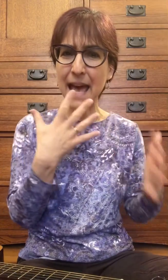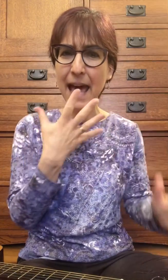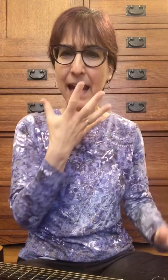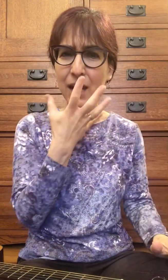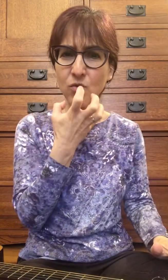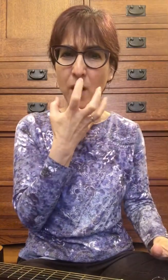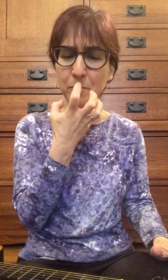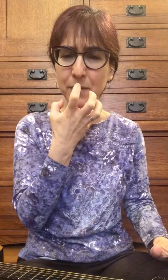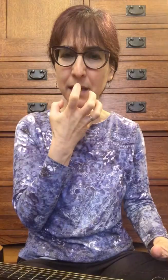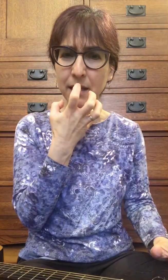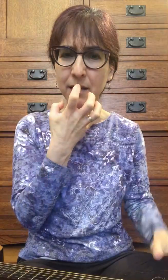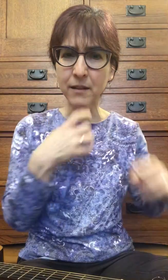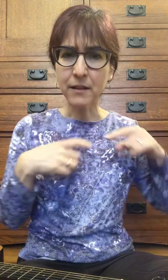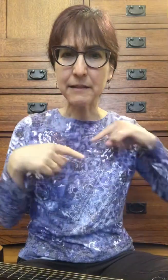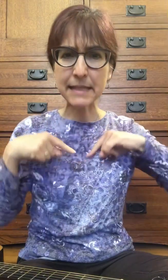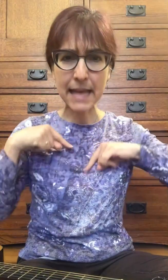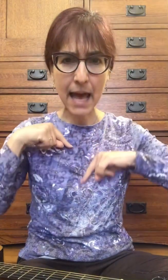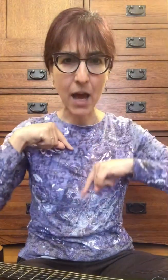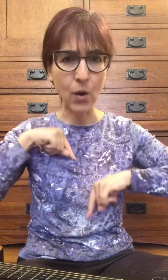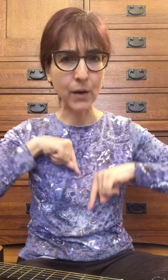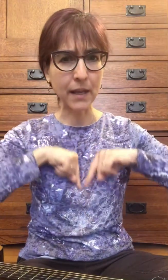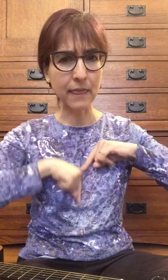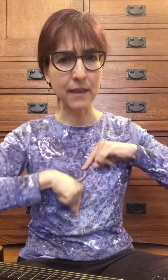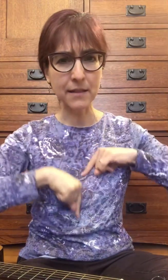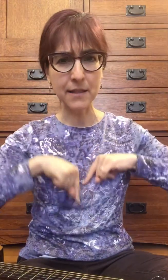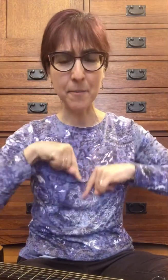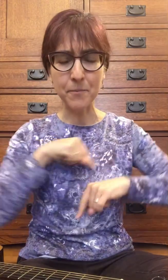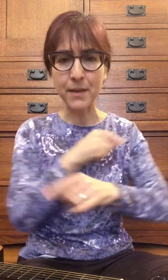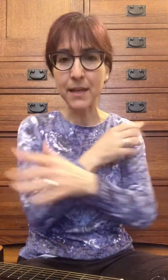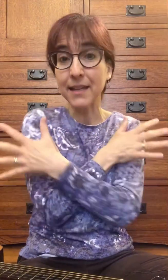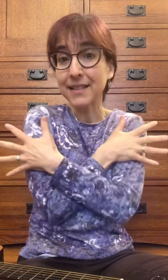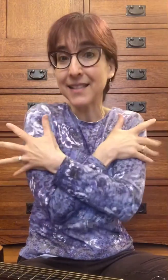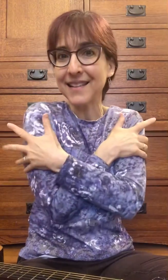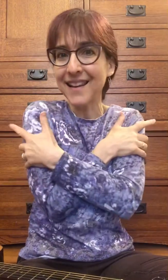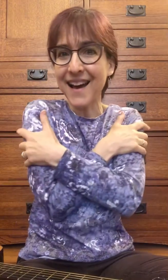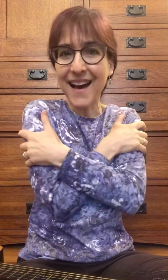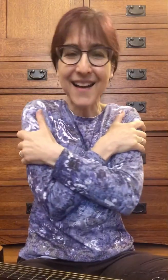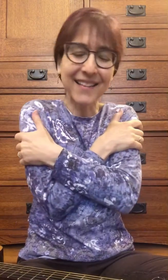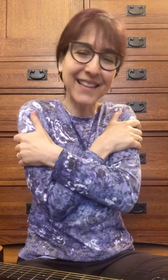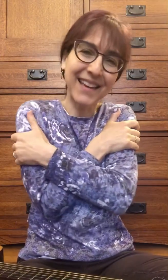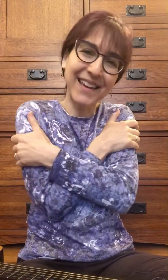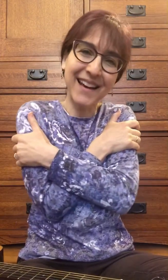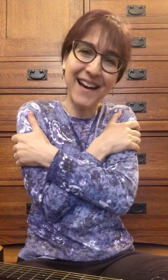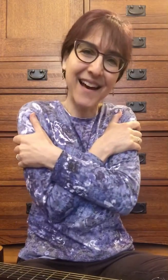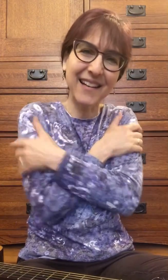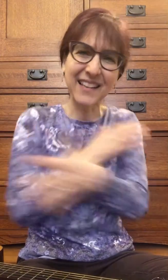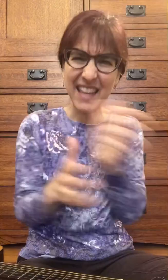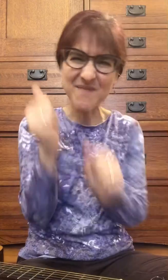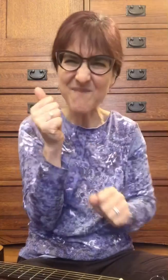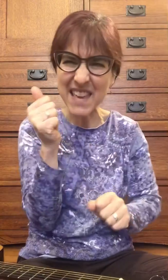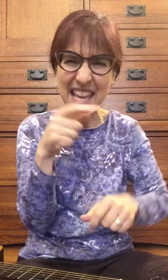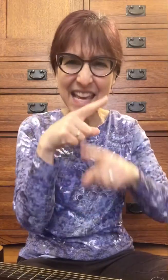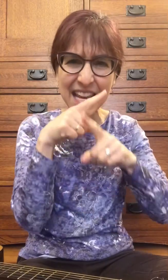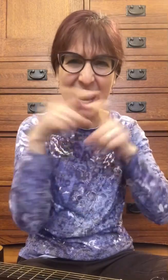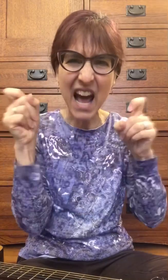Sad and grumpy, down in the dumpy, snuggly, huggly, mean and